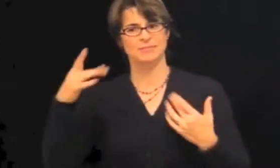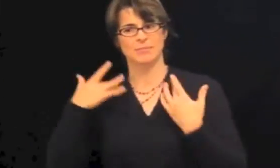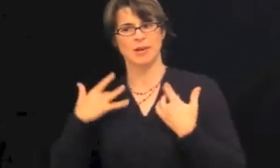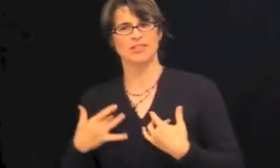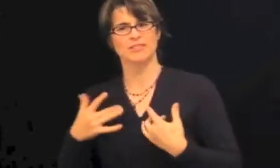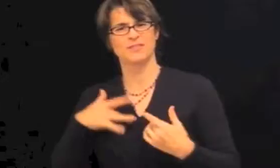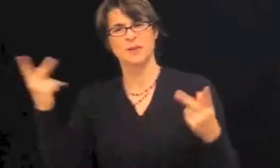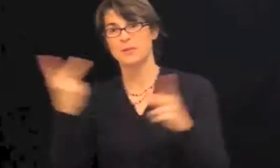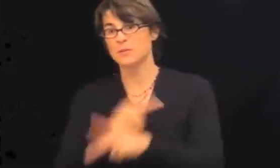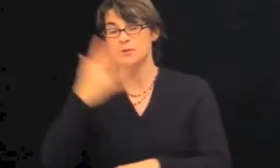more depressed.